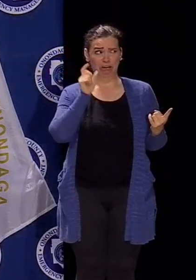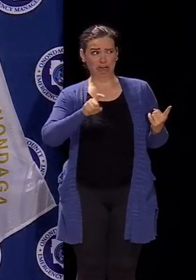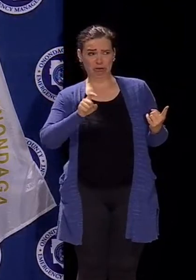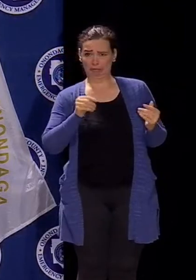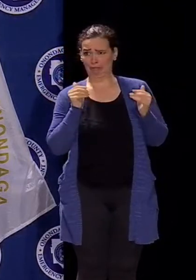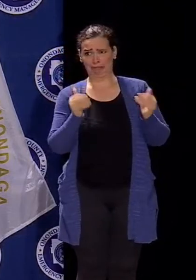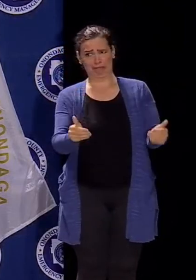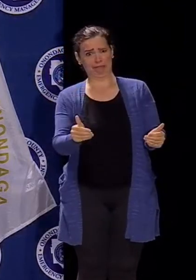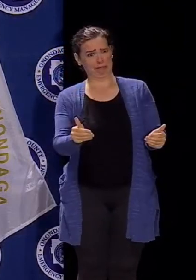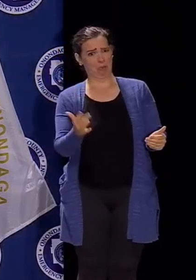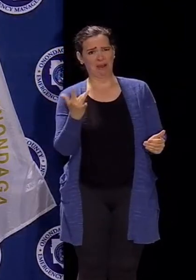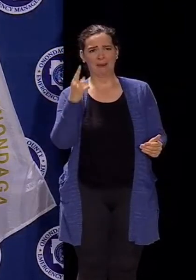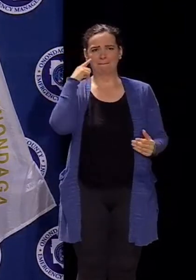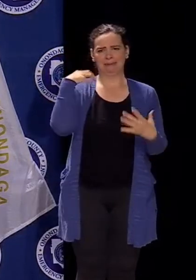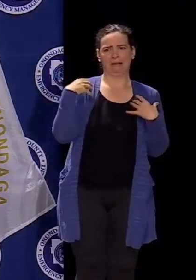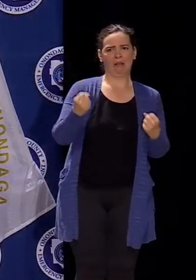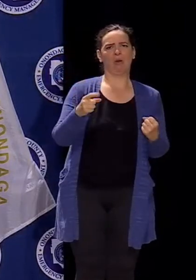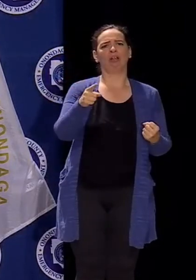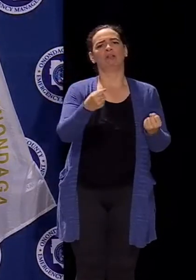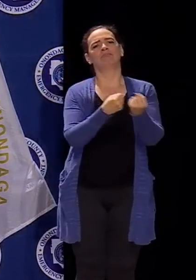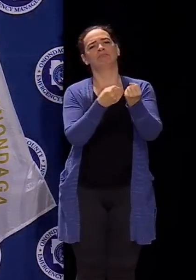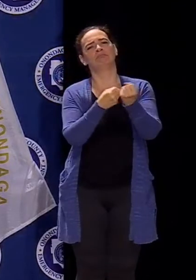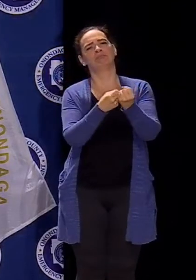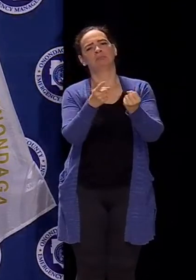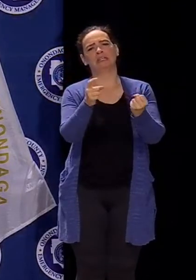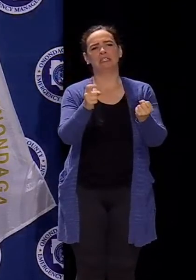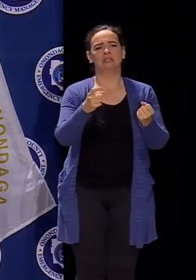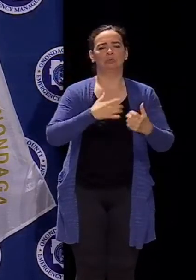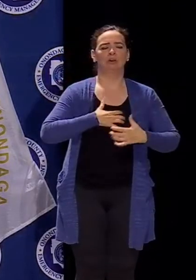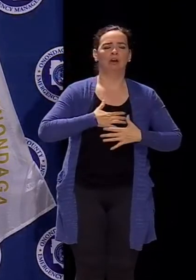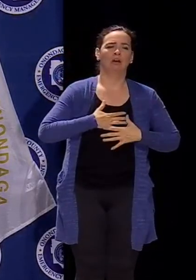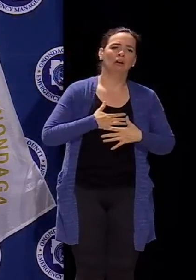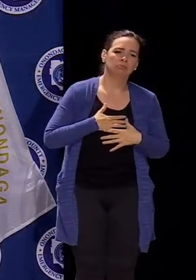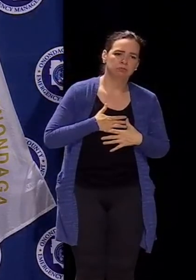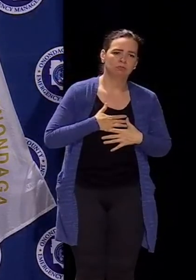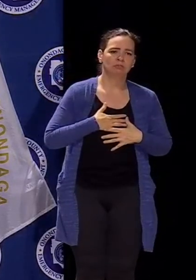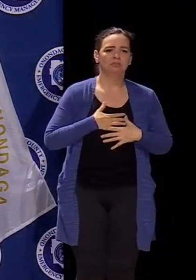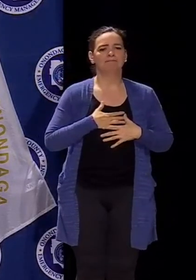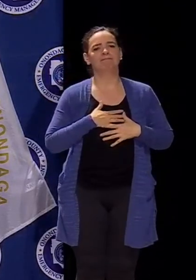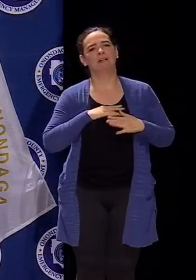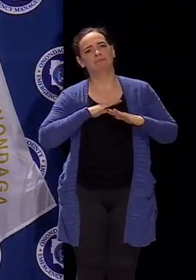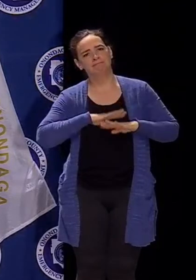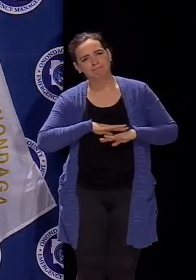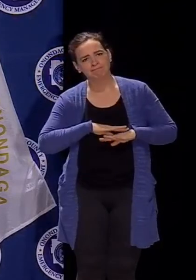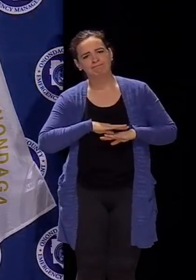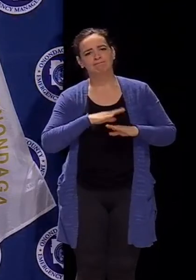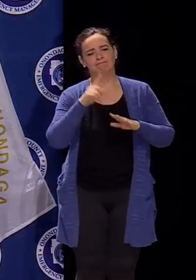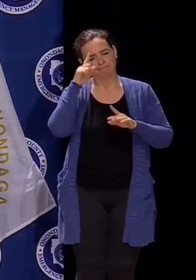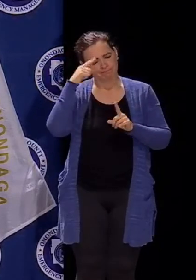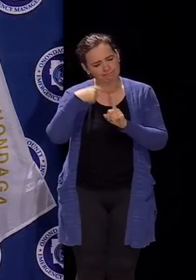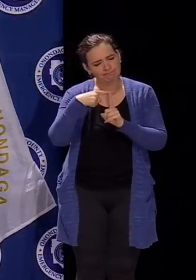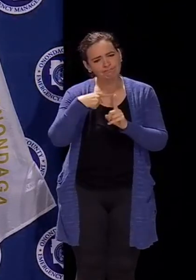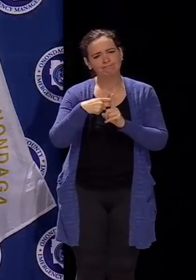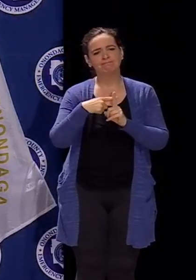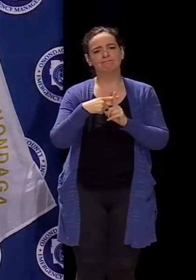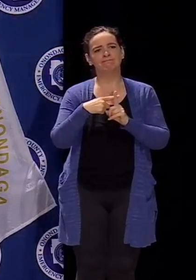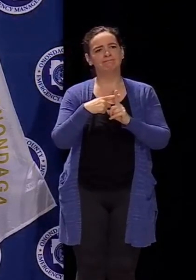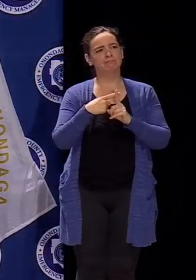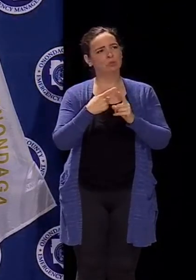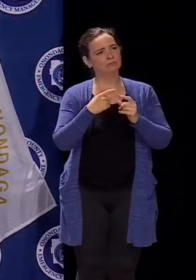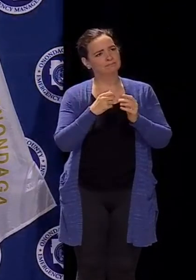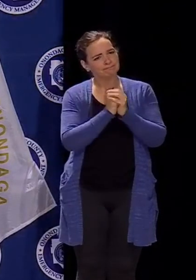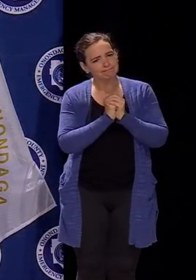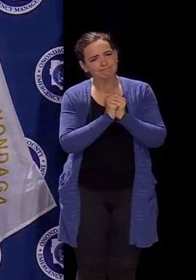be comfortable with the numbers. So that's what our proposal is. We need action. We really do, Terry. So That hopefully sense we'll of see